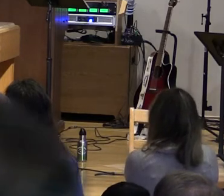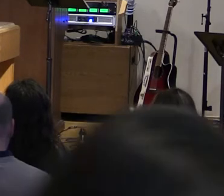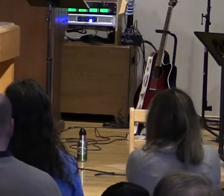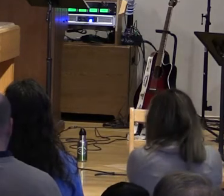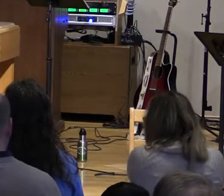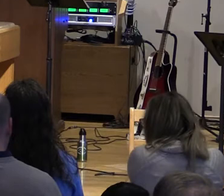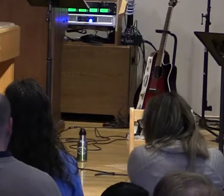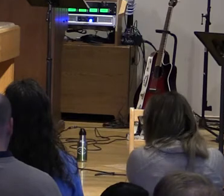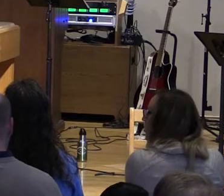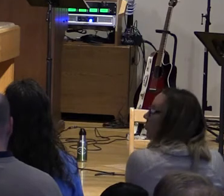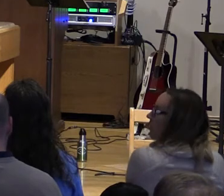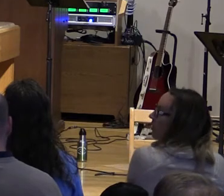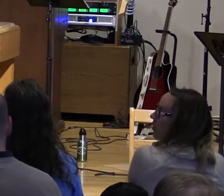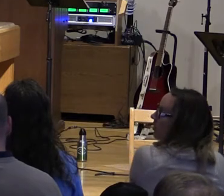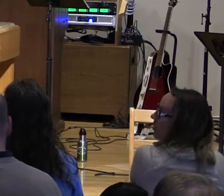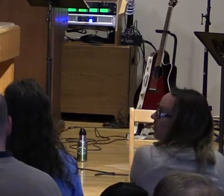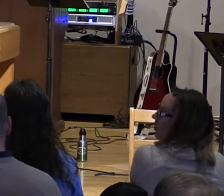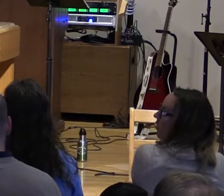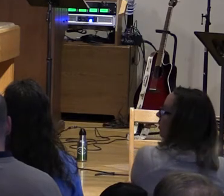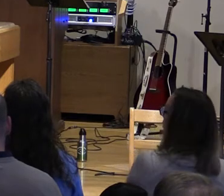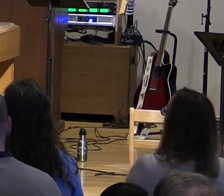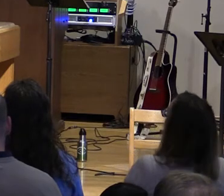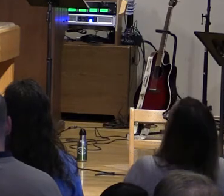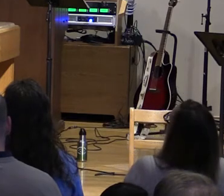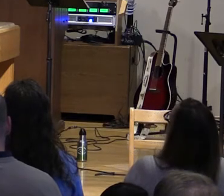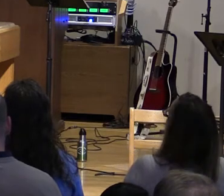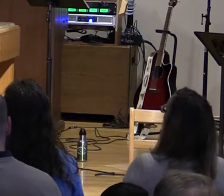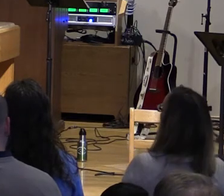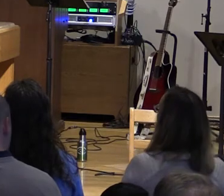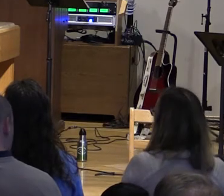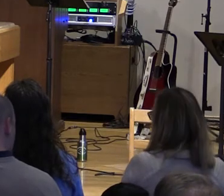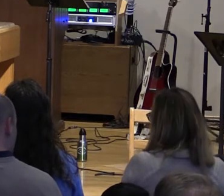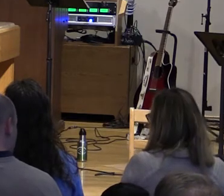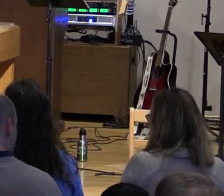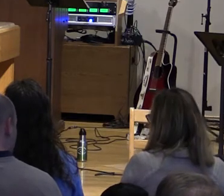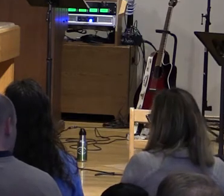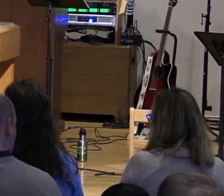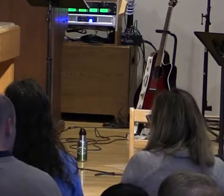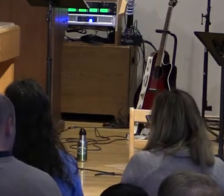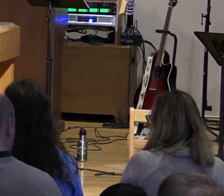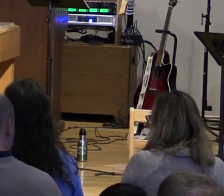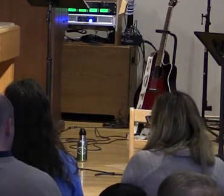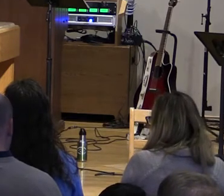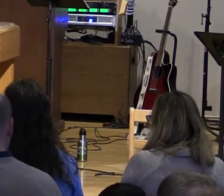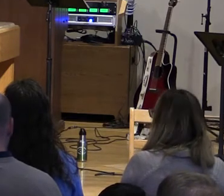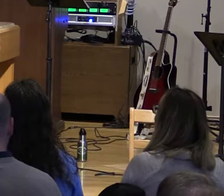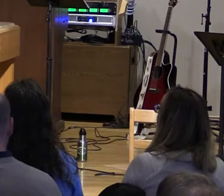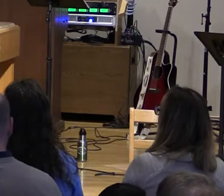spiritual forces of wickedness, reject the evil powers of this world, and repent of your sin? If so, answer, I do.